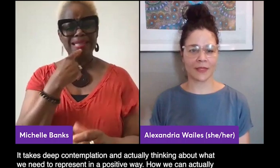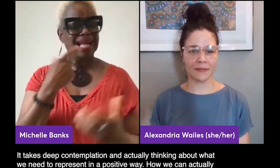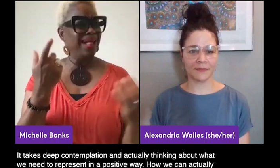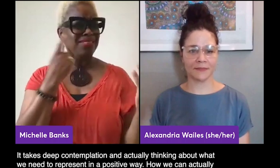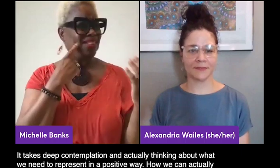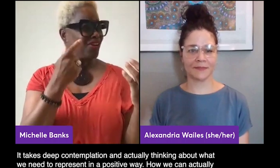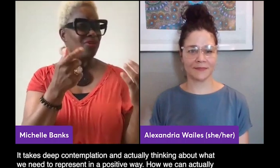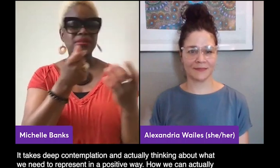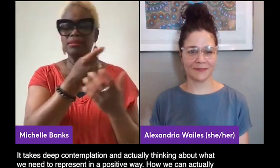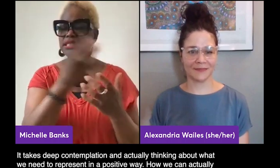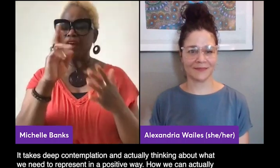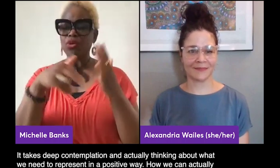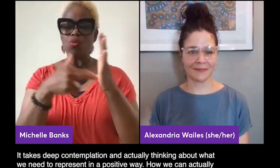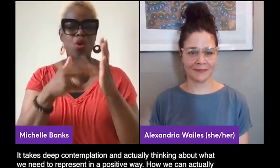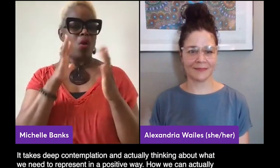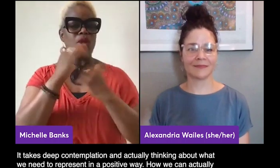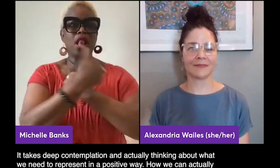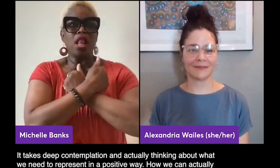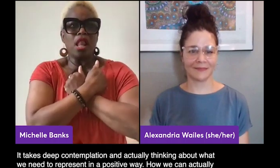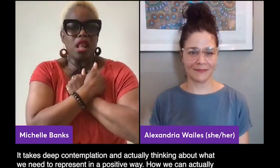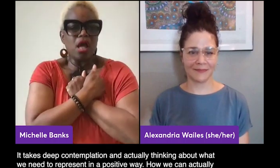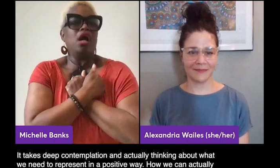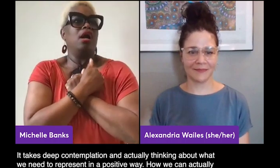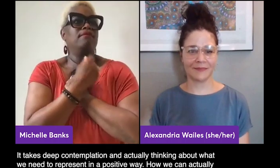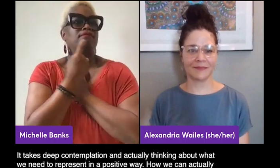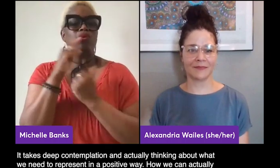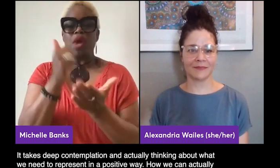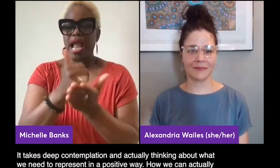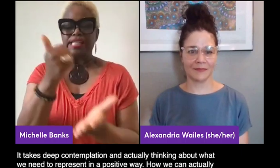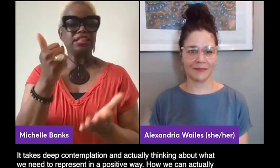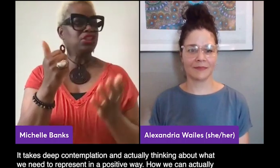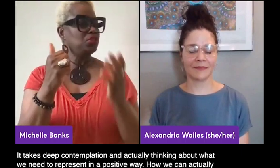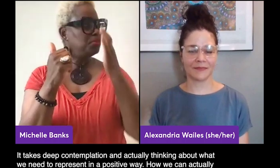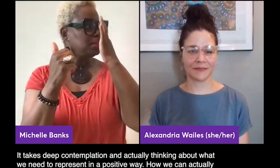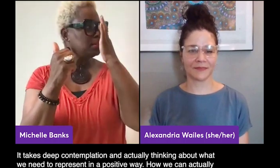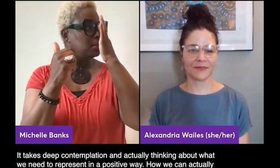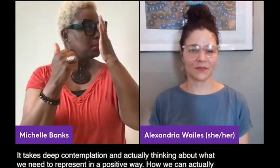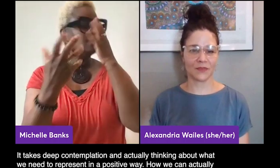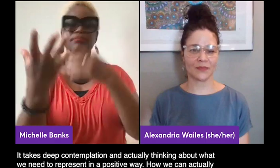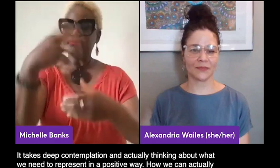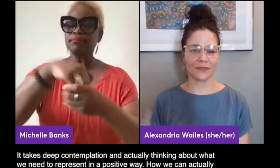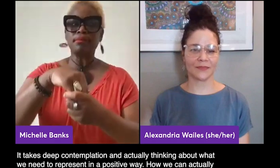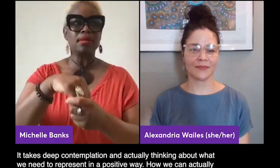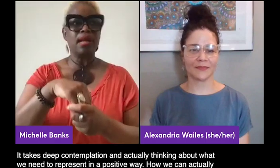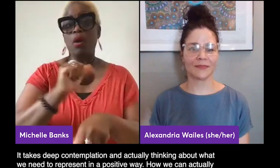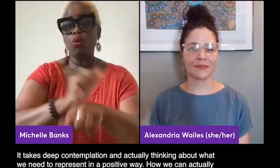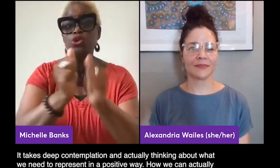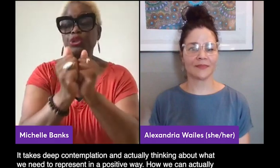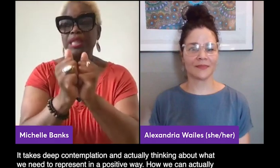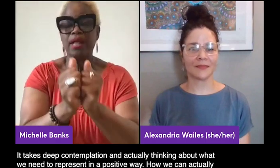I think that there are several roles that I would love for Alexandria to be involved with.